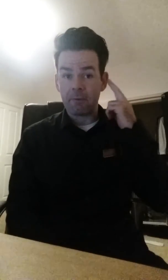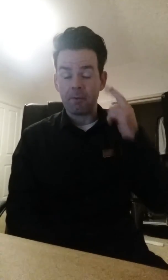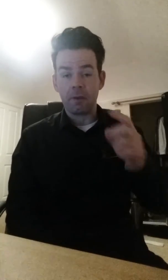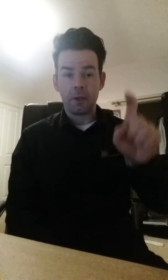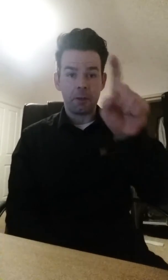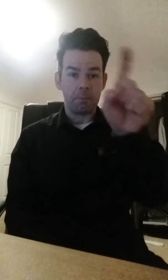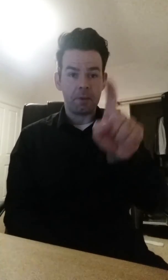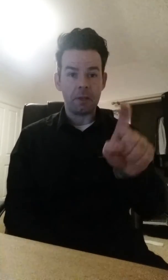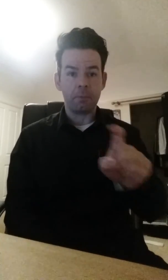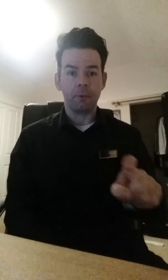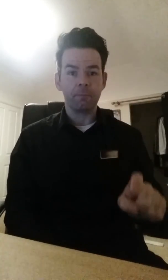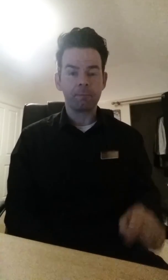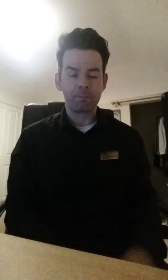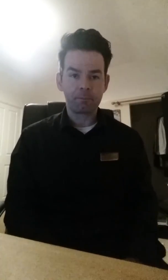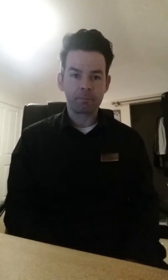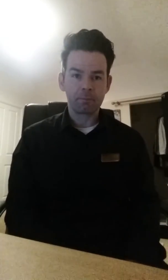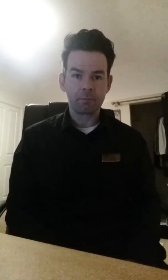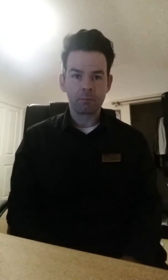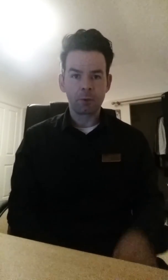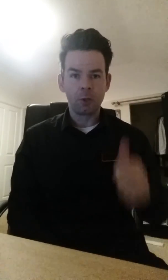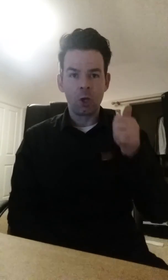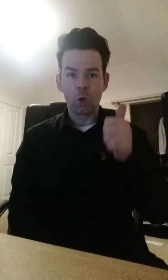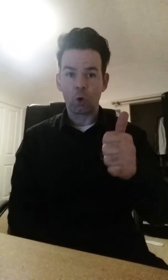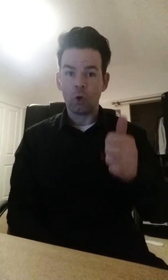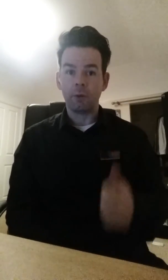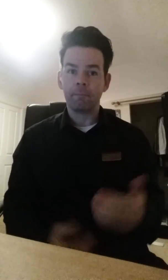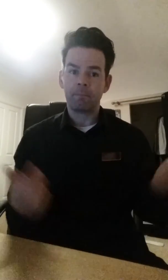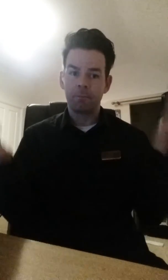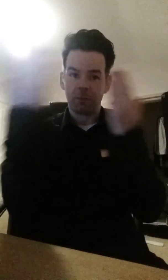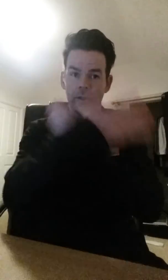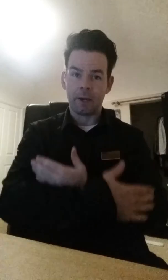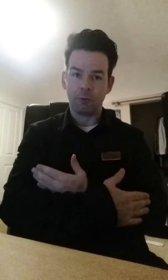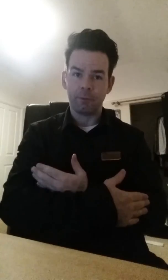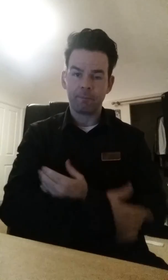deaf people. Good night.